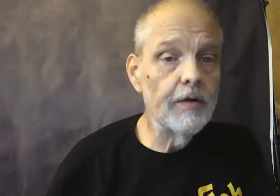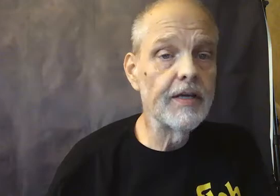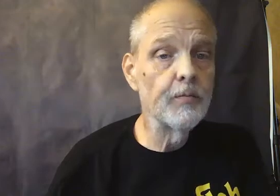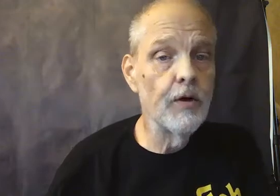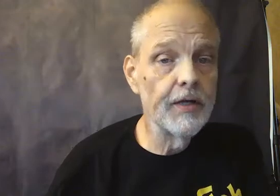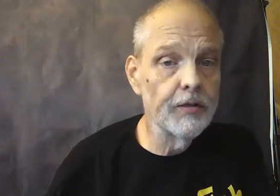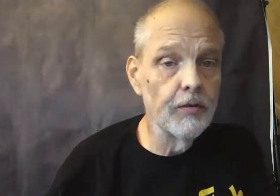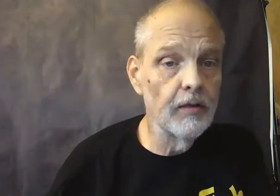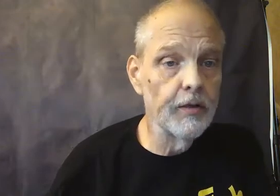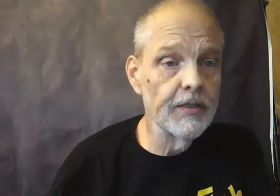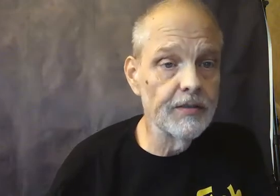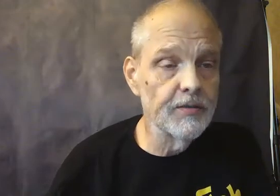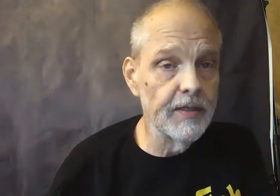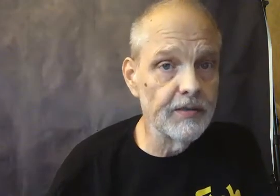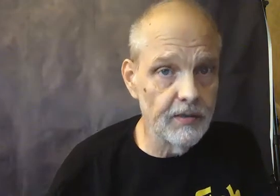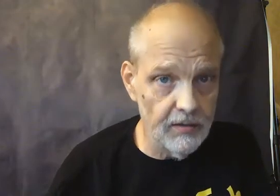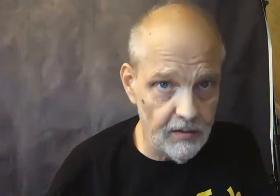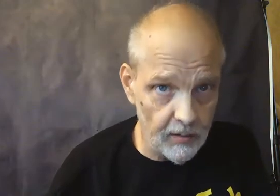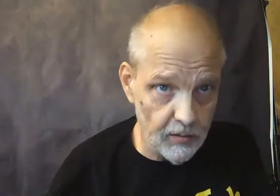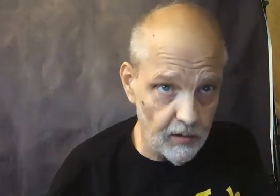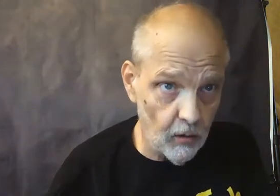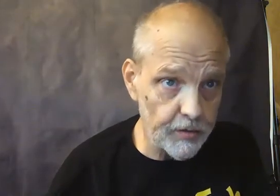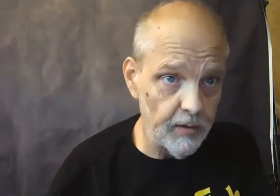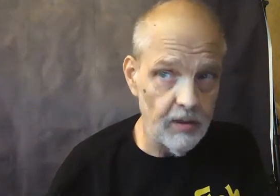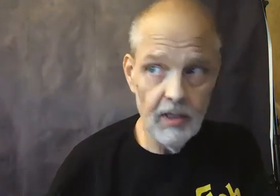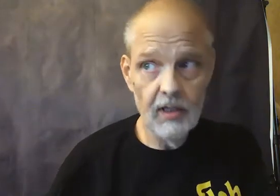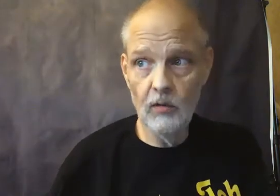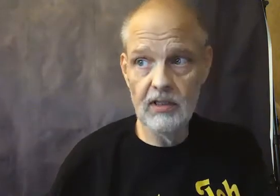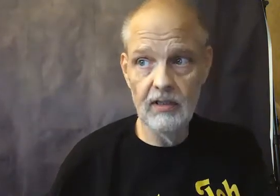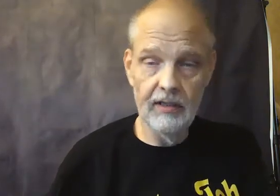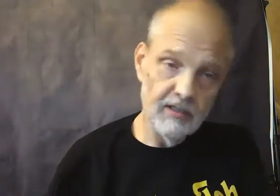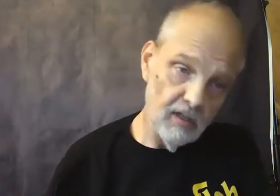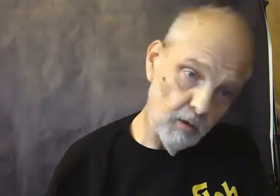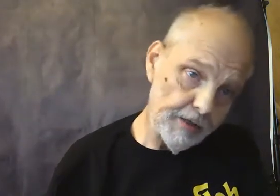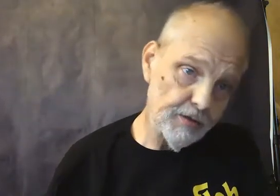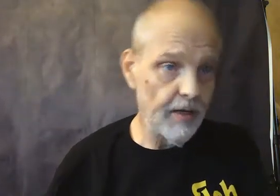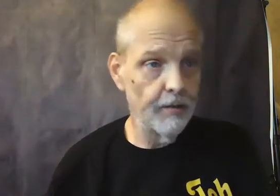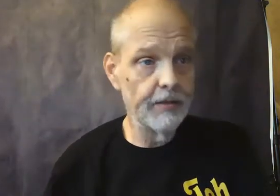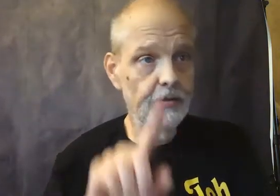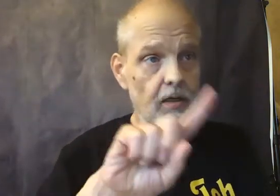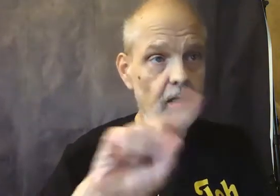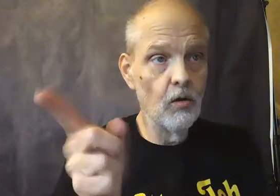Where it's like you're pointing at two different locations in space and alternating, was it this location or that location?